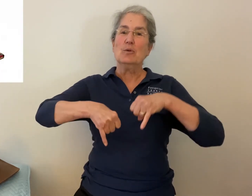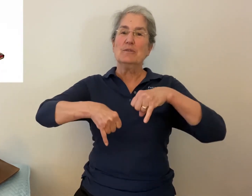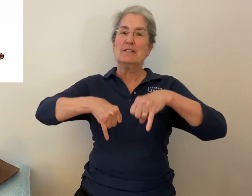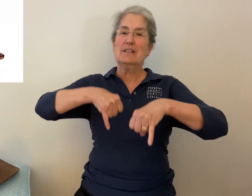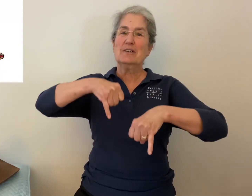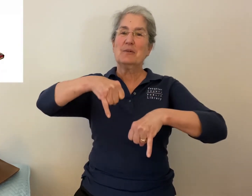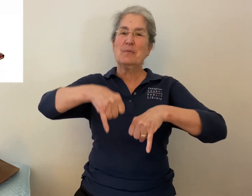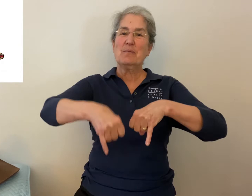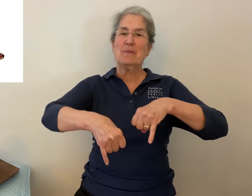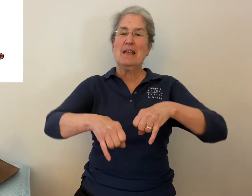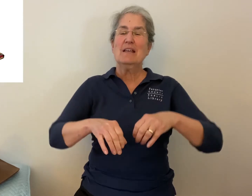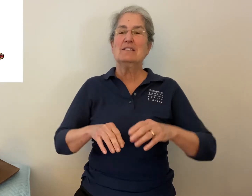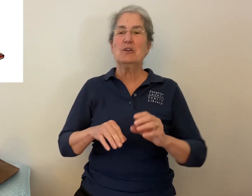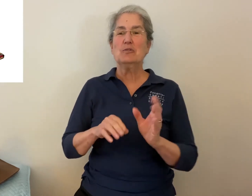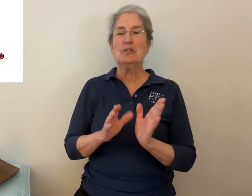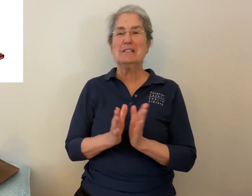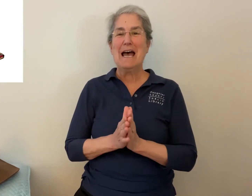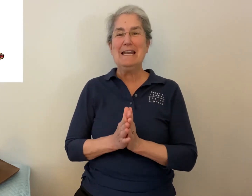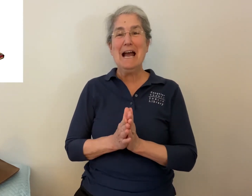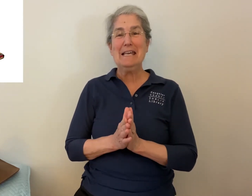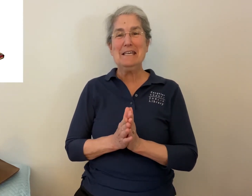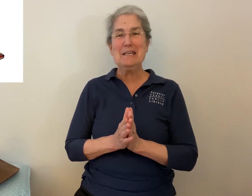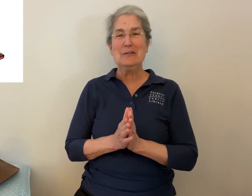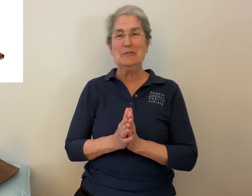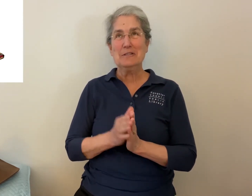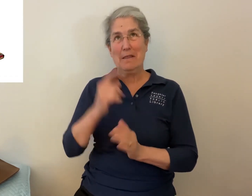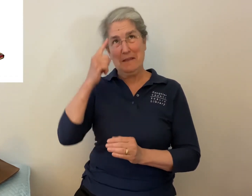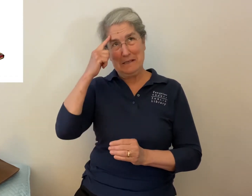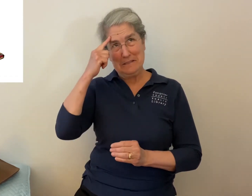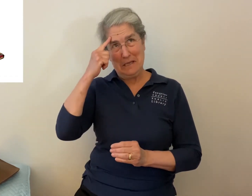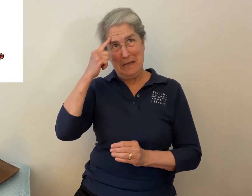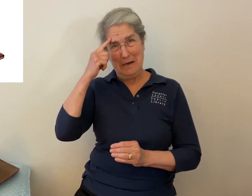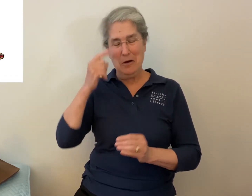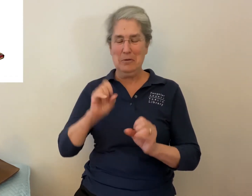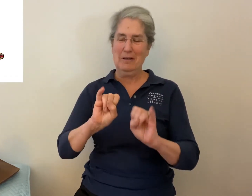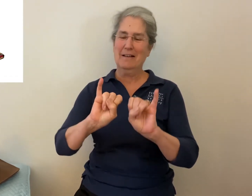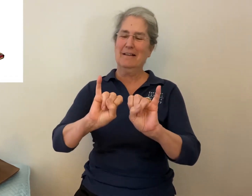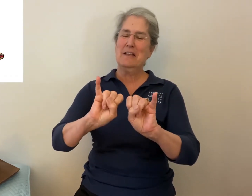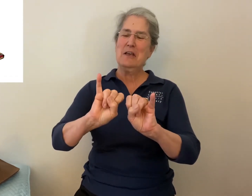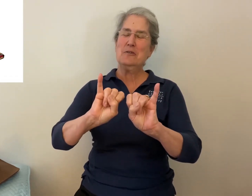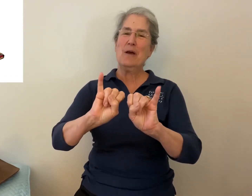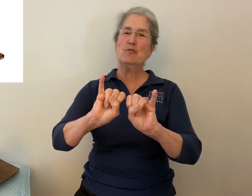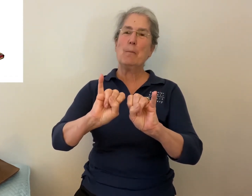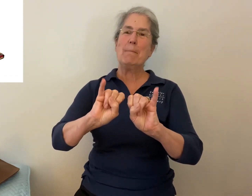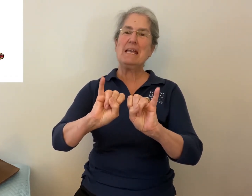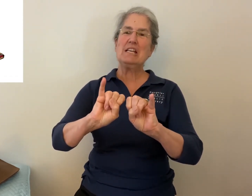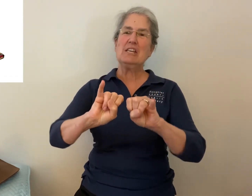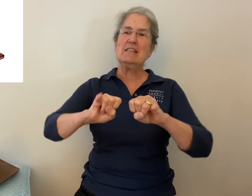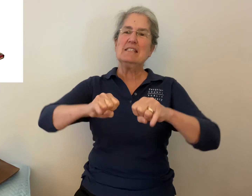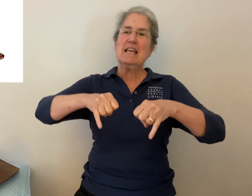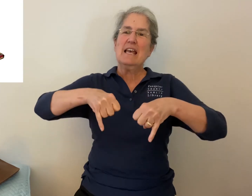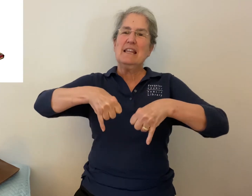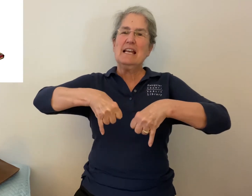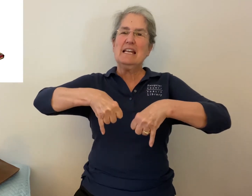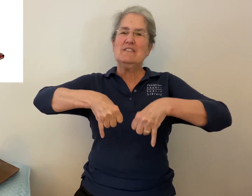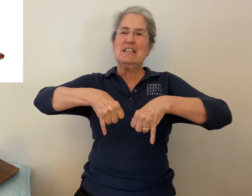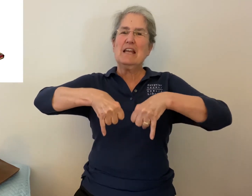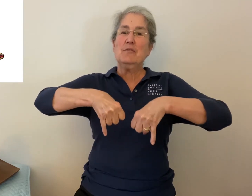heels. So to sign high heels, think stiletto, you have your pinkies that kind of stand for the